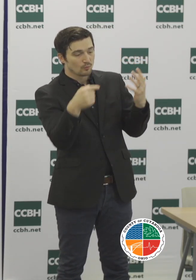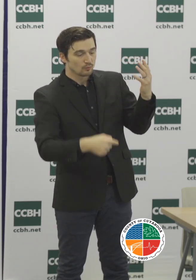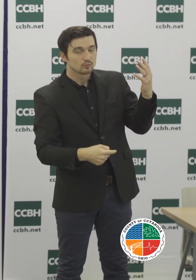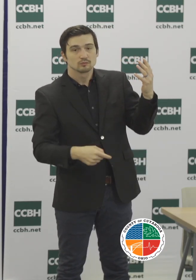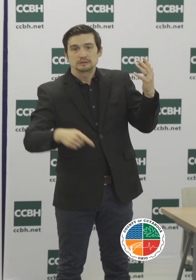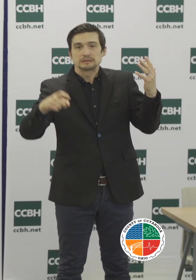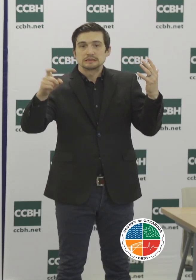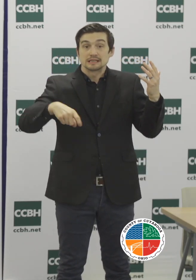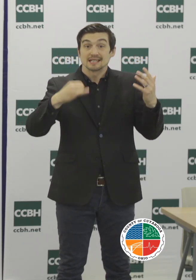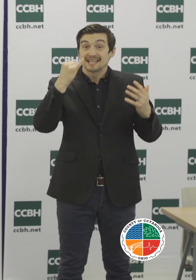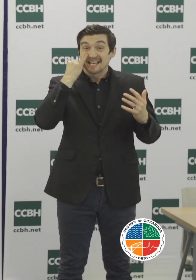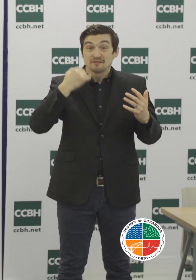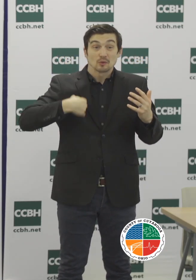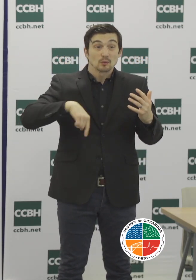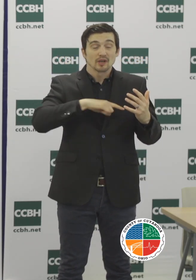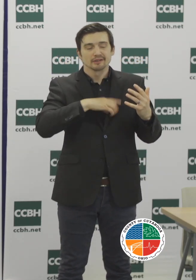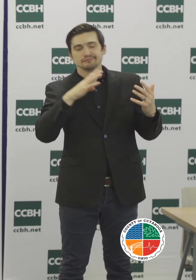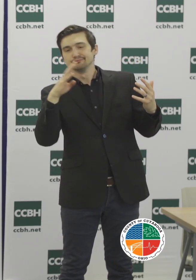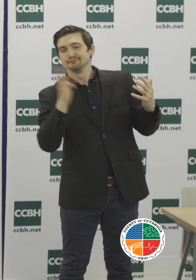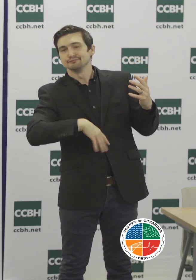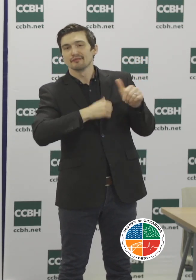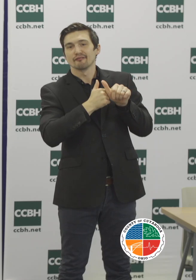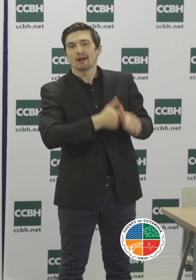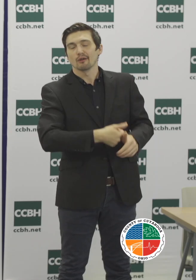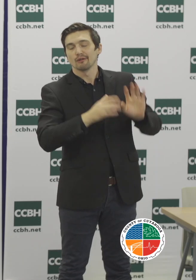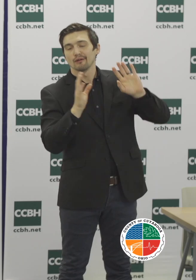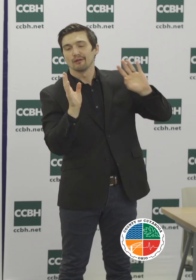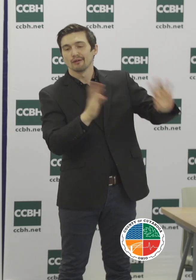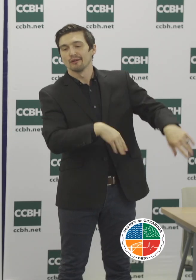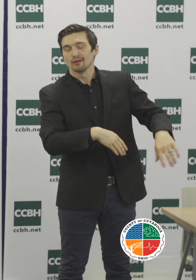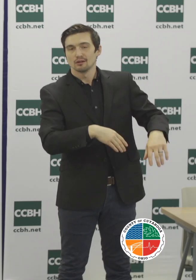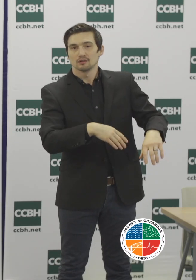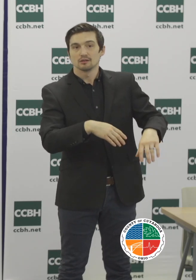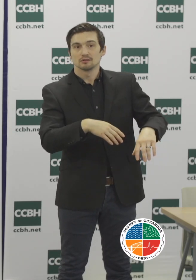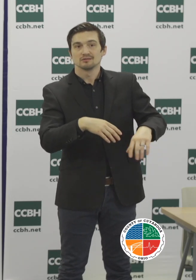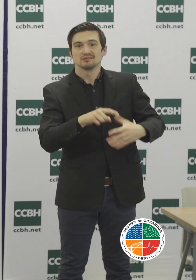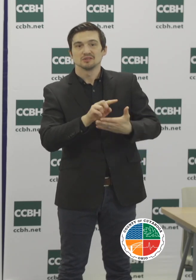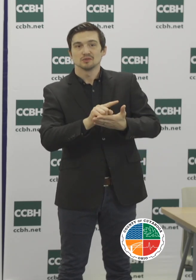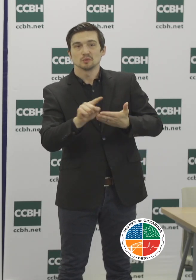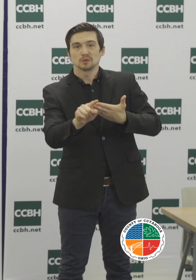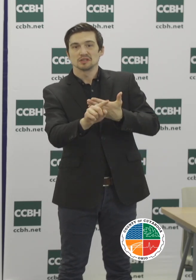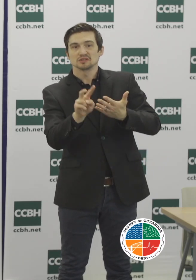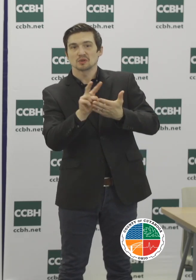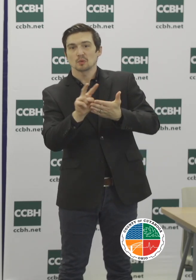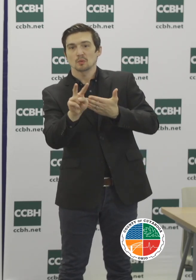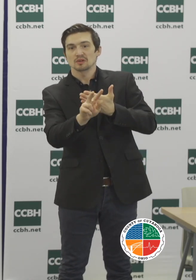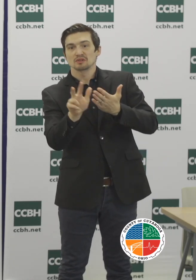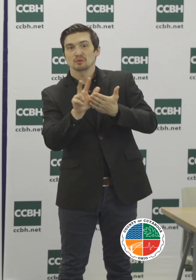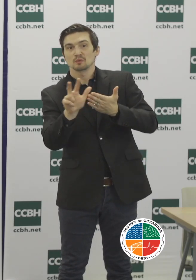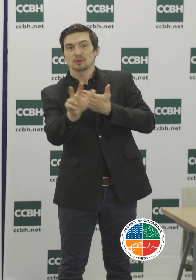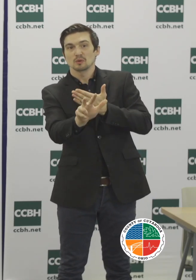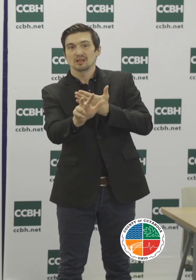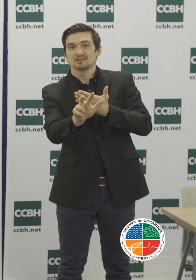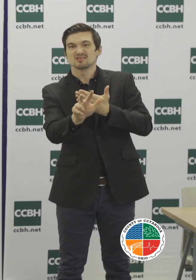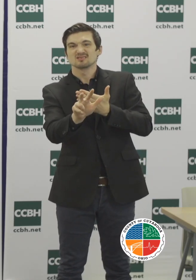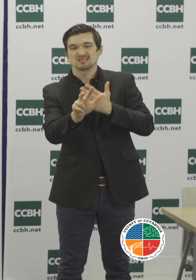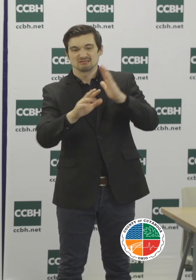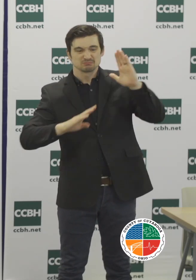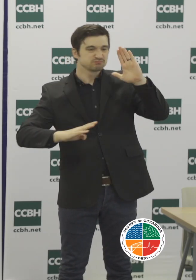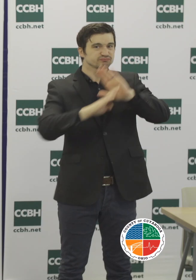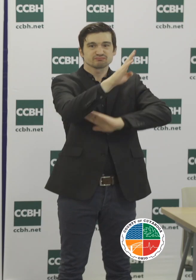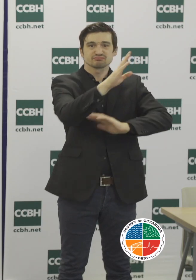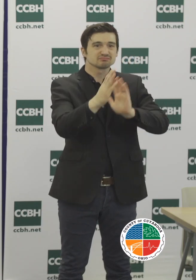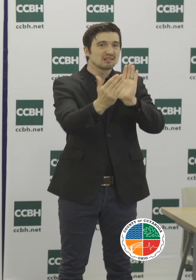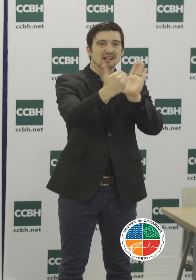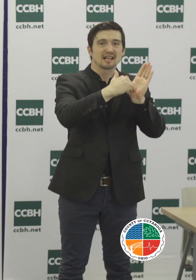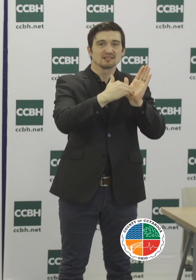practices, I'm pretty sure we'll be standing here in a couple weeks and there will be a spike. It's happened in other places. Why would Cuyahoga